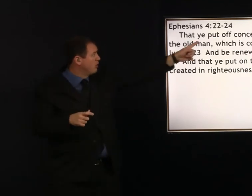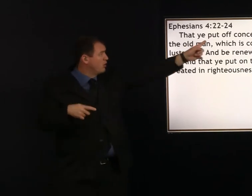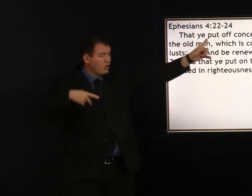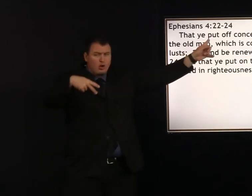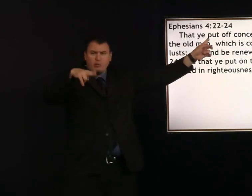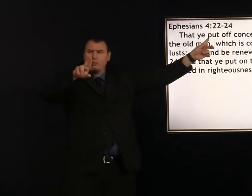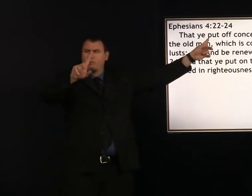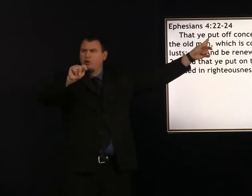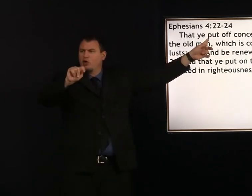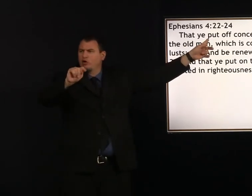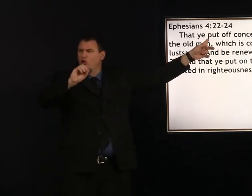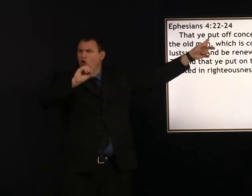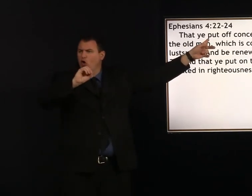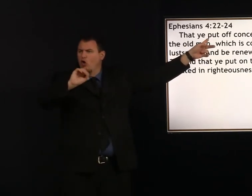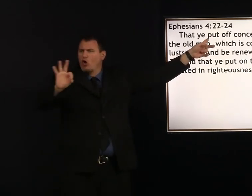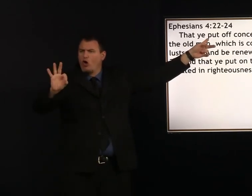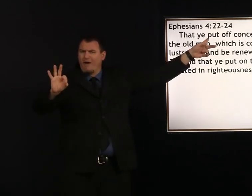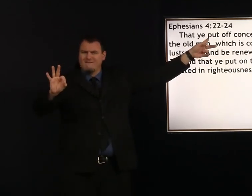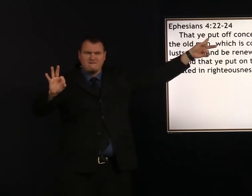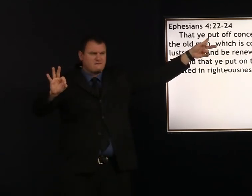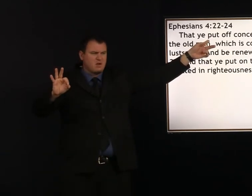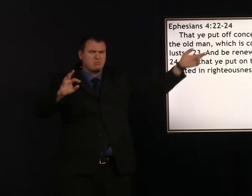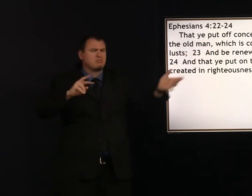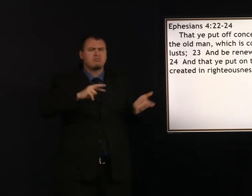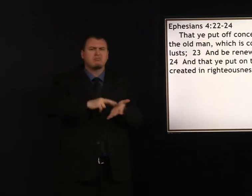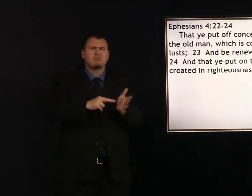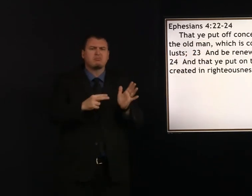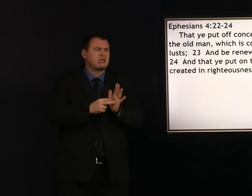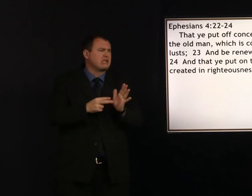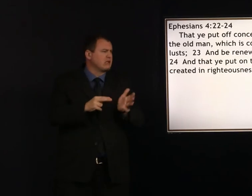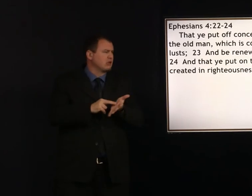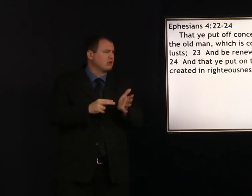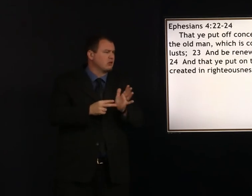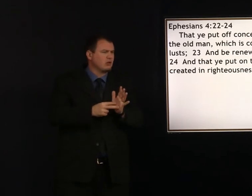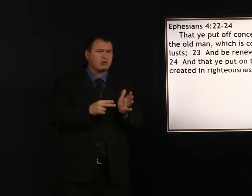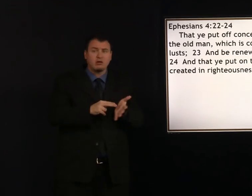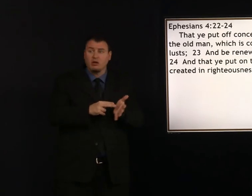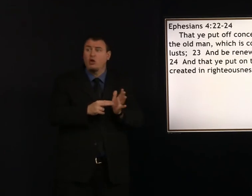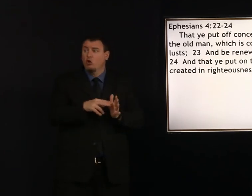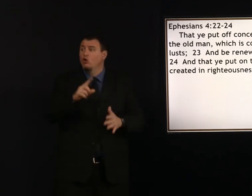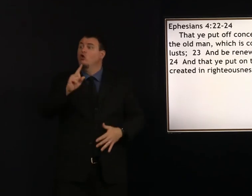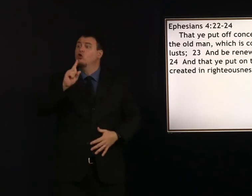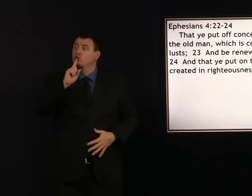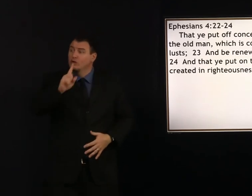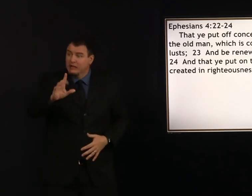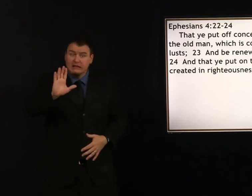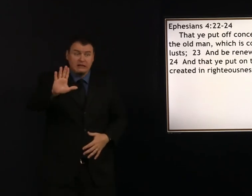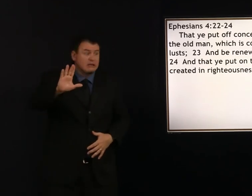I know this word, put off, it's great. What does that mean?